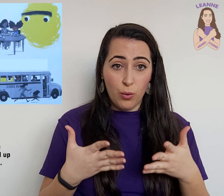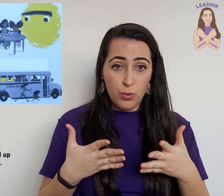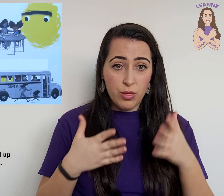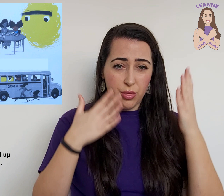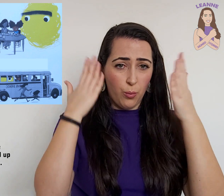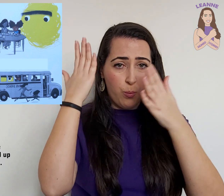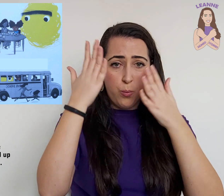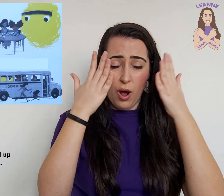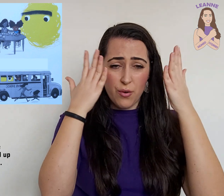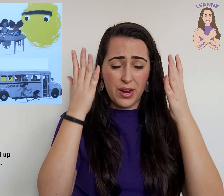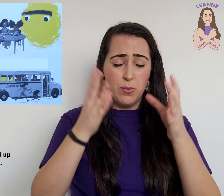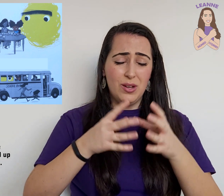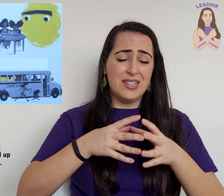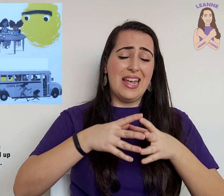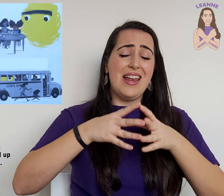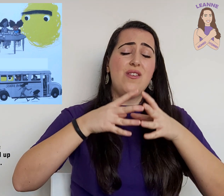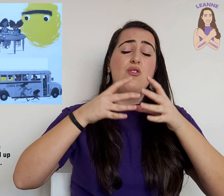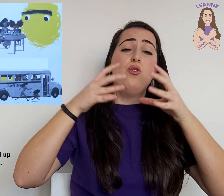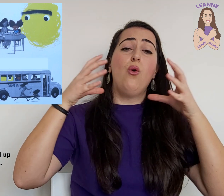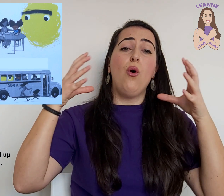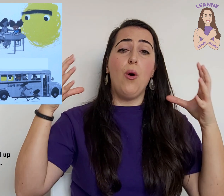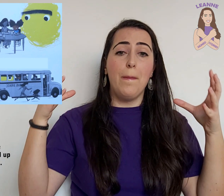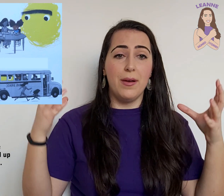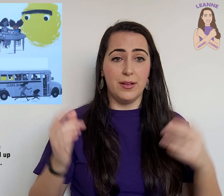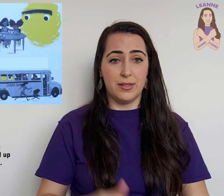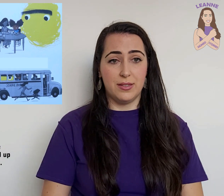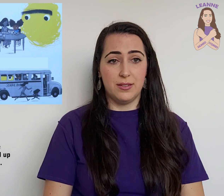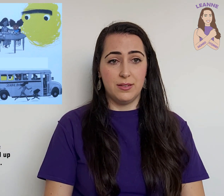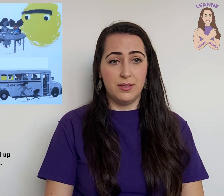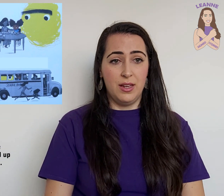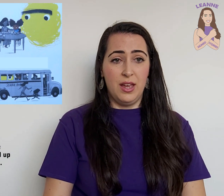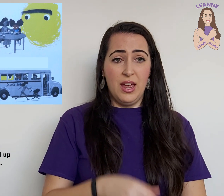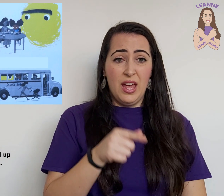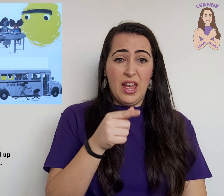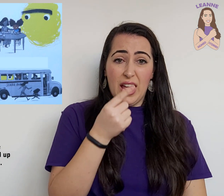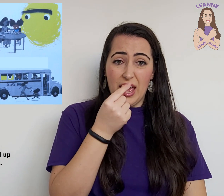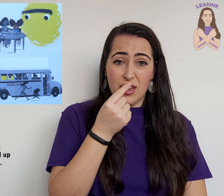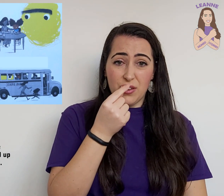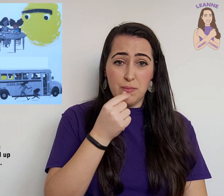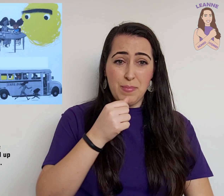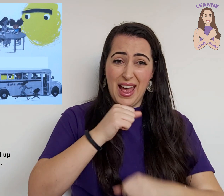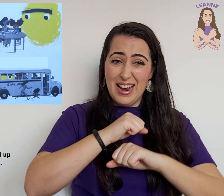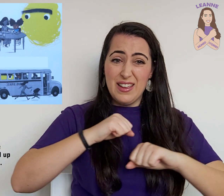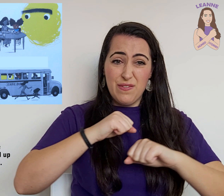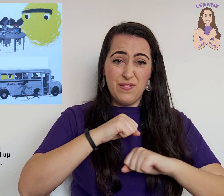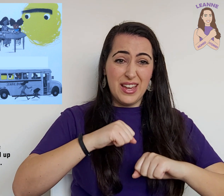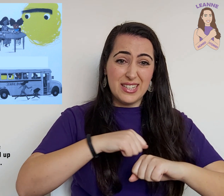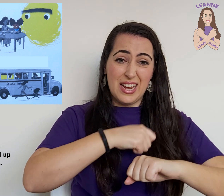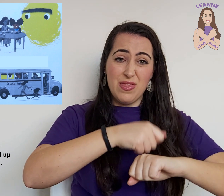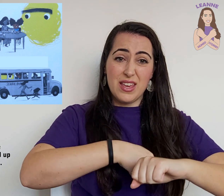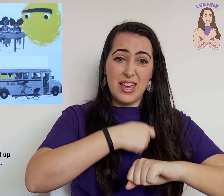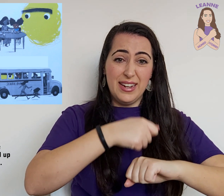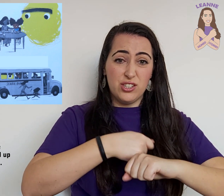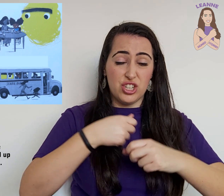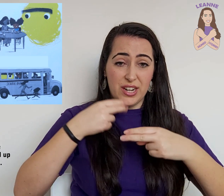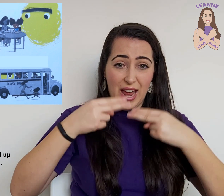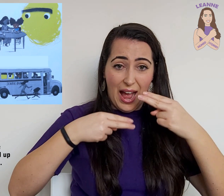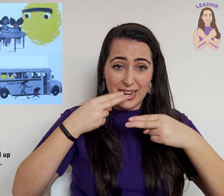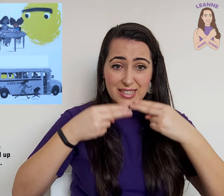Now the worry was enormous. It could barely fit in the kitchen at